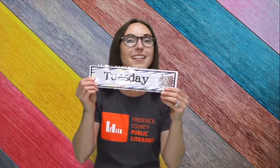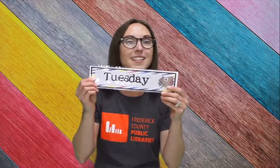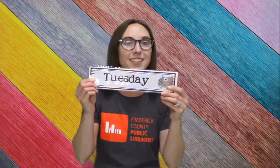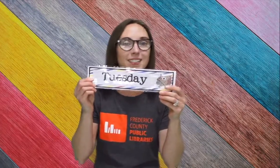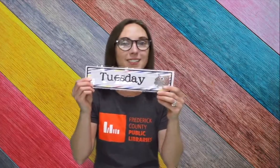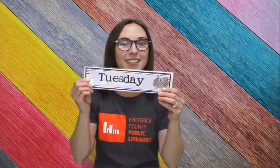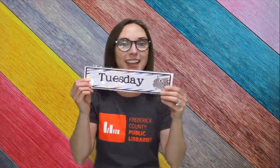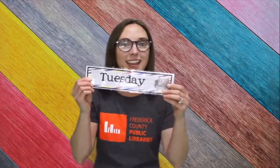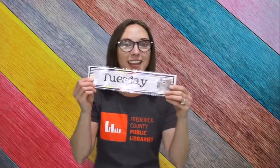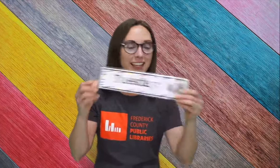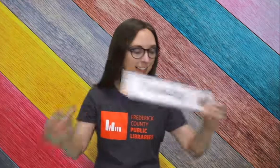Tuesday.